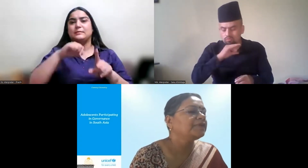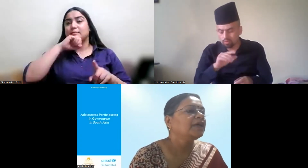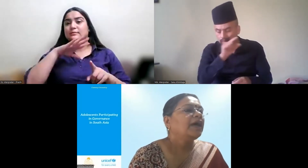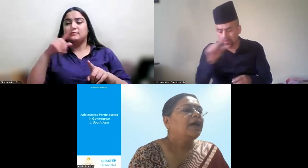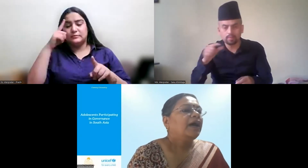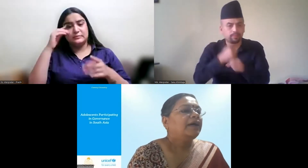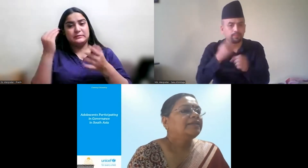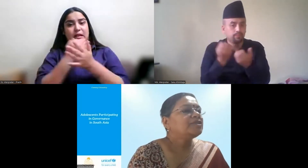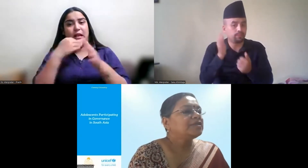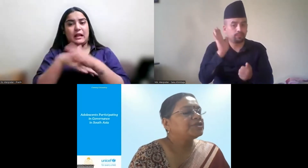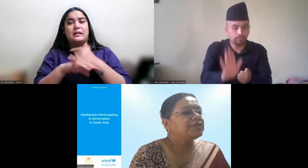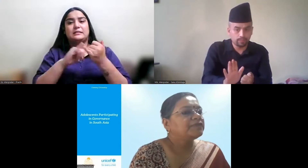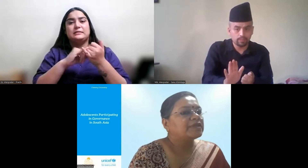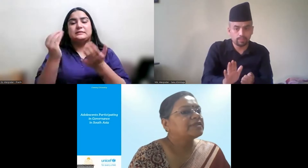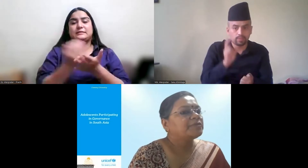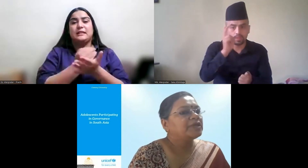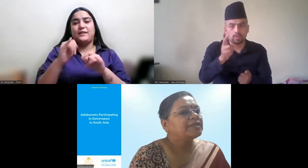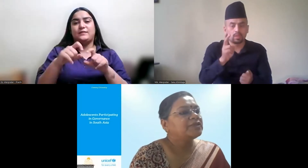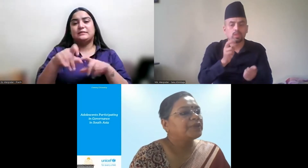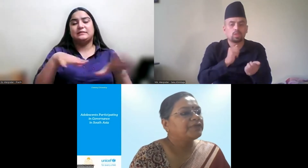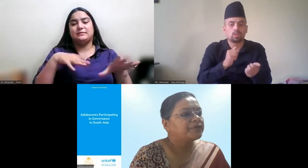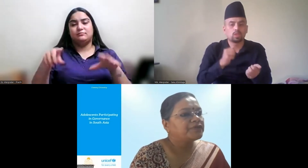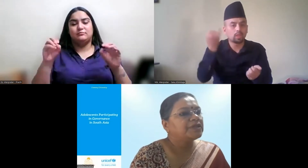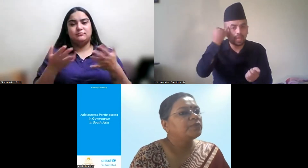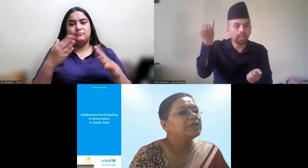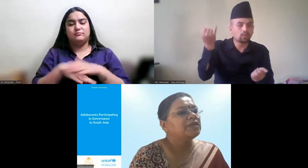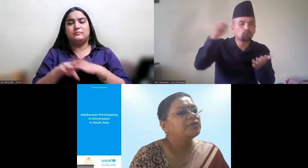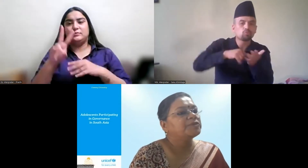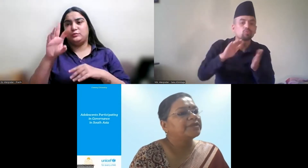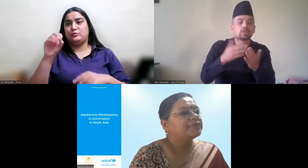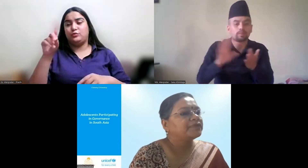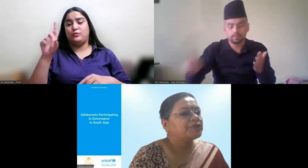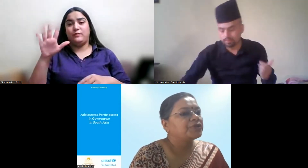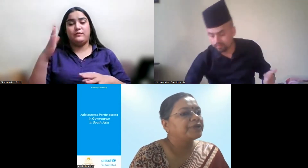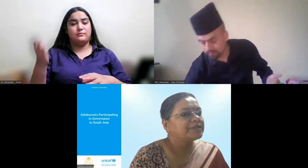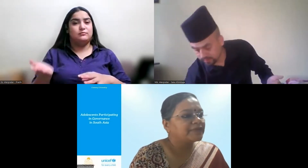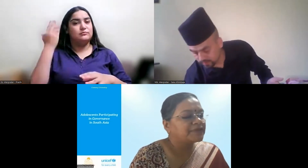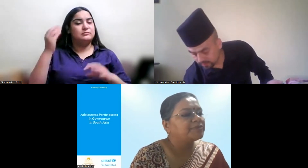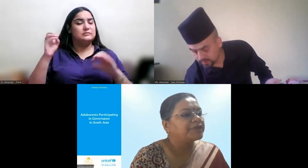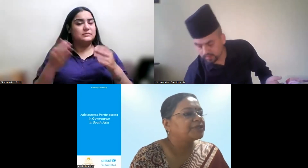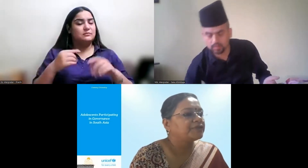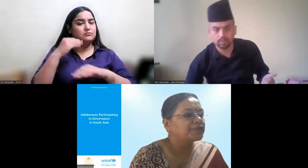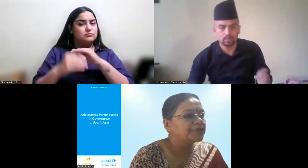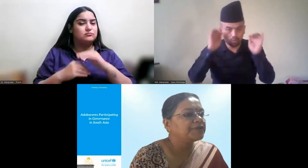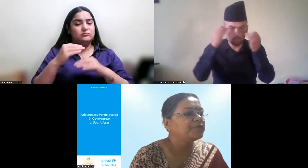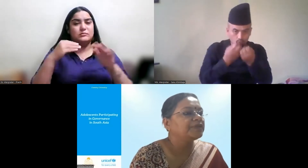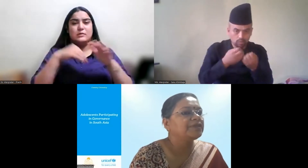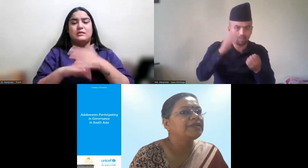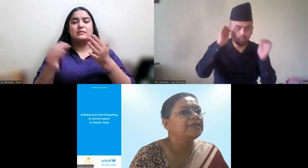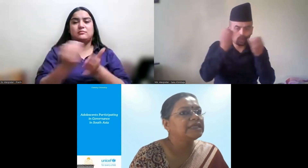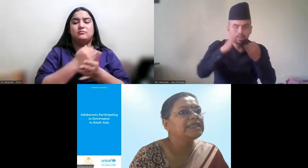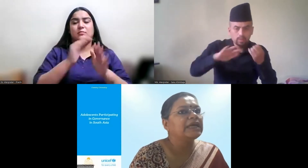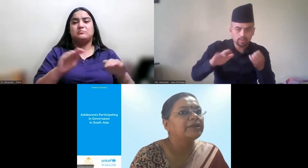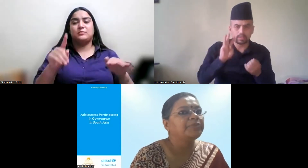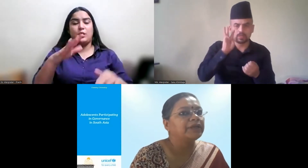initiative. This initiative was conceptualized in 2015 with the key objectives of ensuring safety and protection of children with